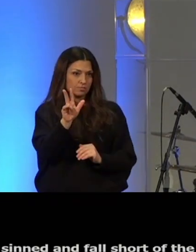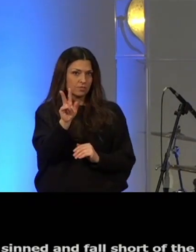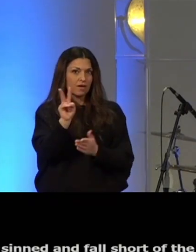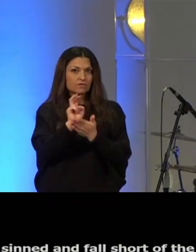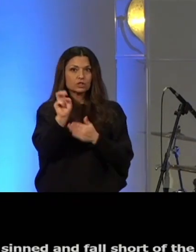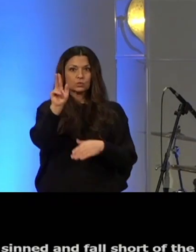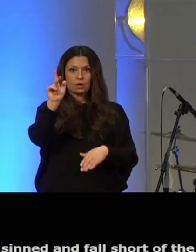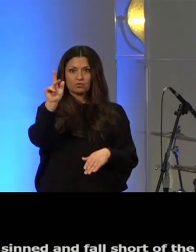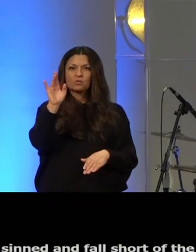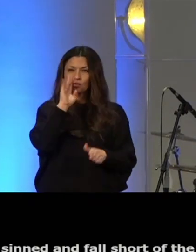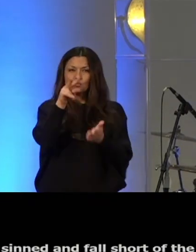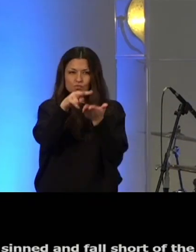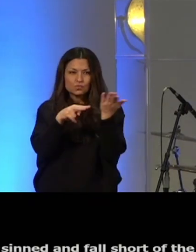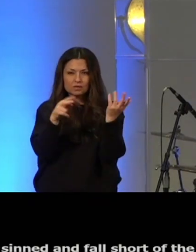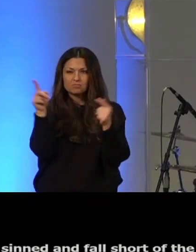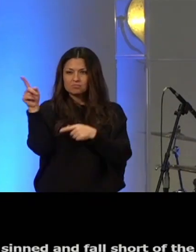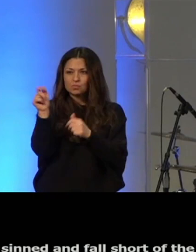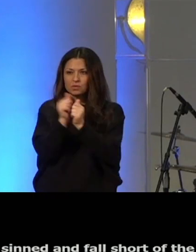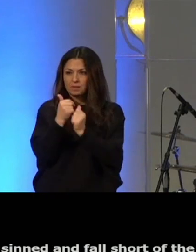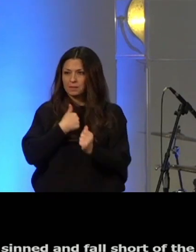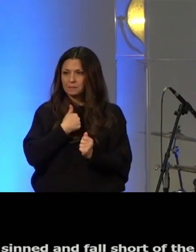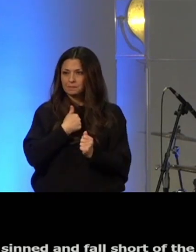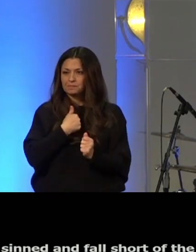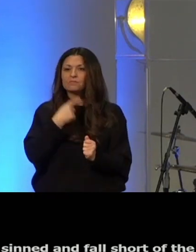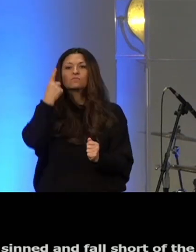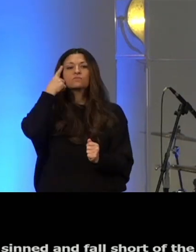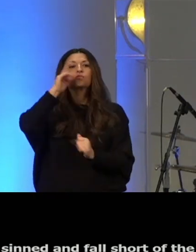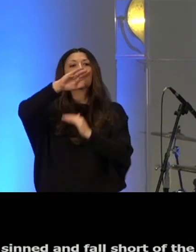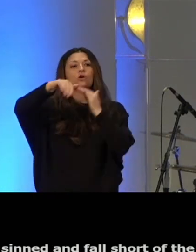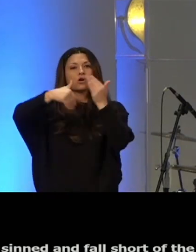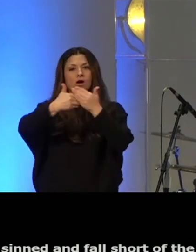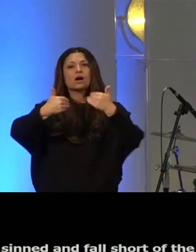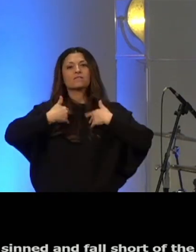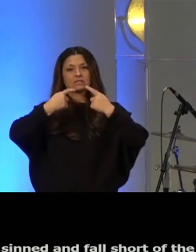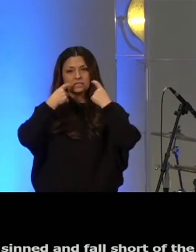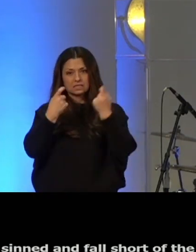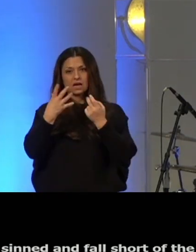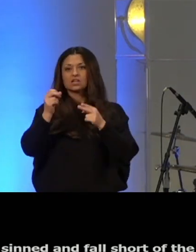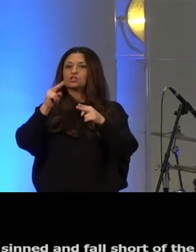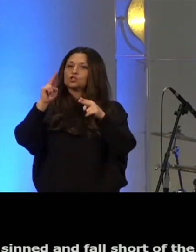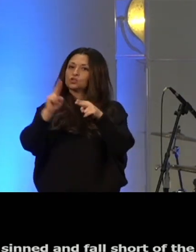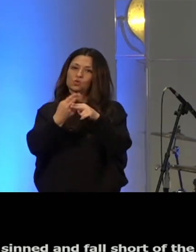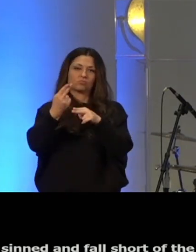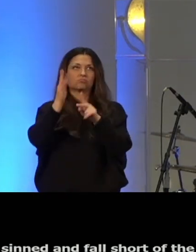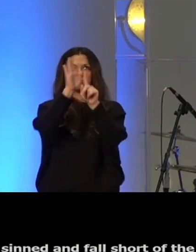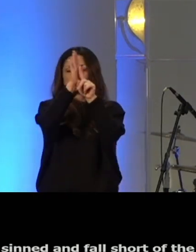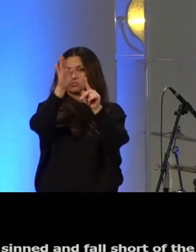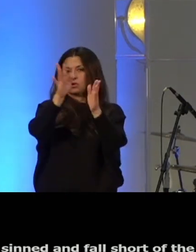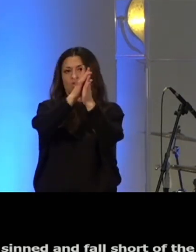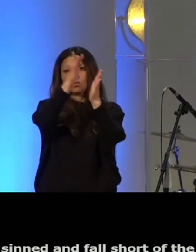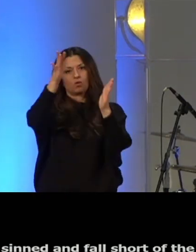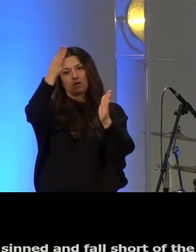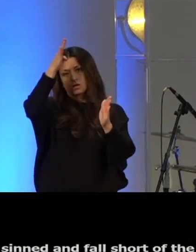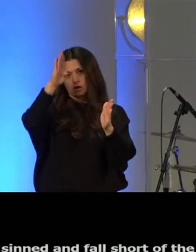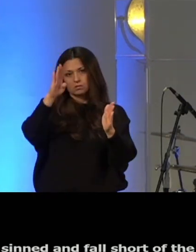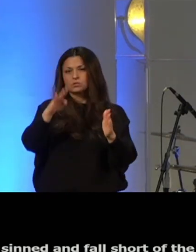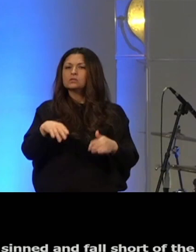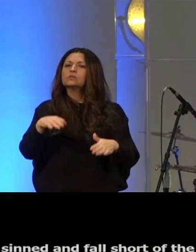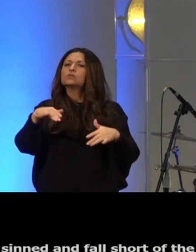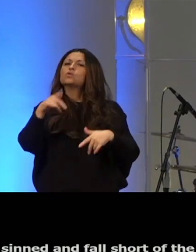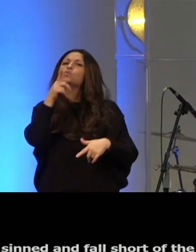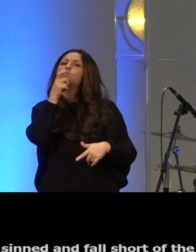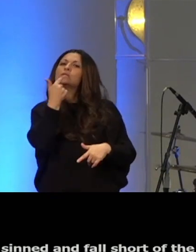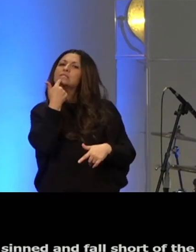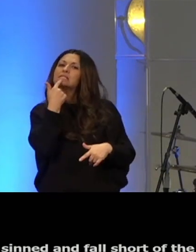verse 23, will you read this verse with me? For all have sinned and fall short of the glory of God. Now, who does the Bible say